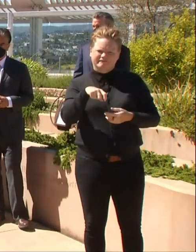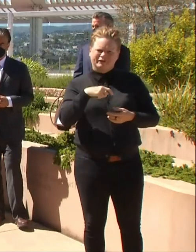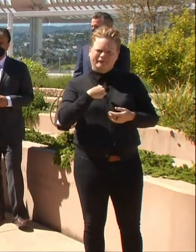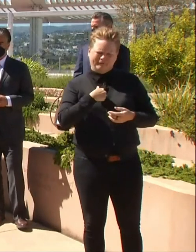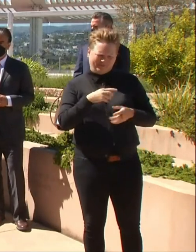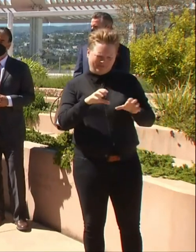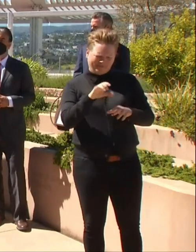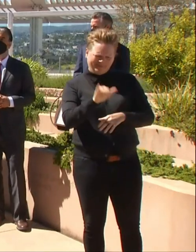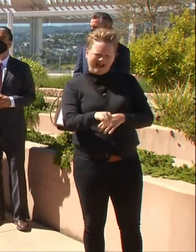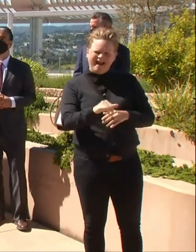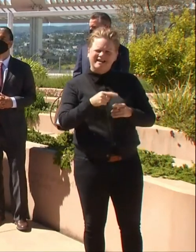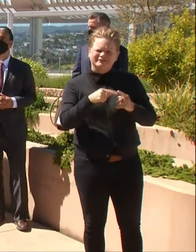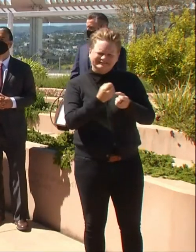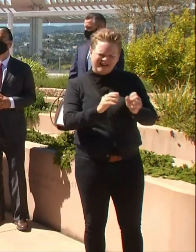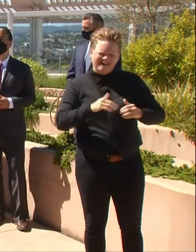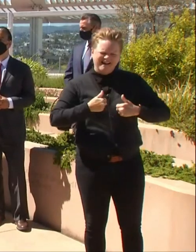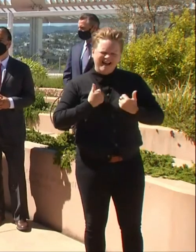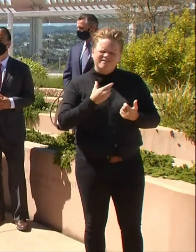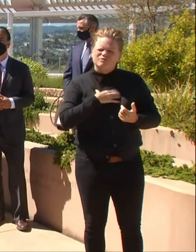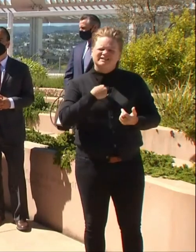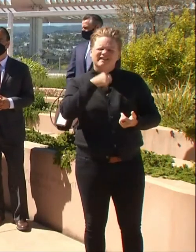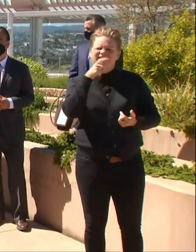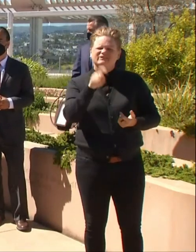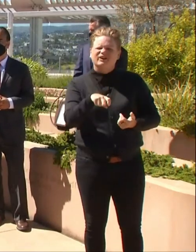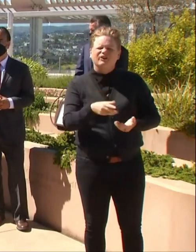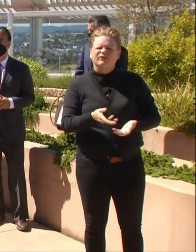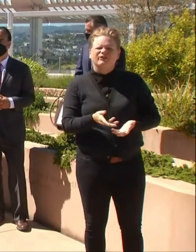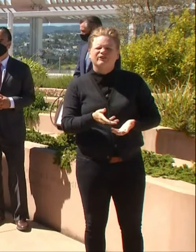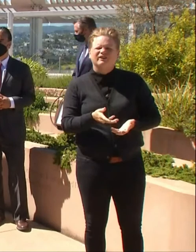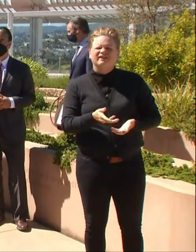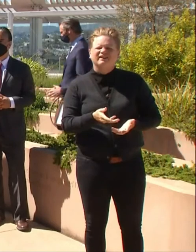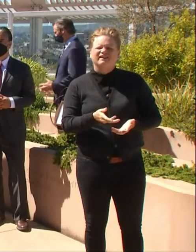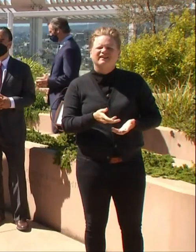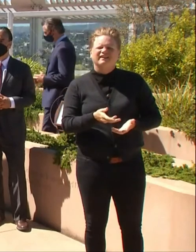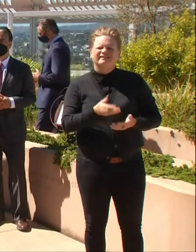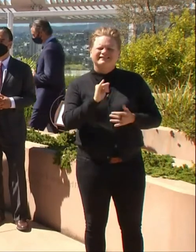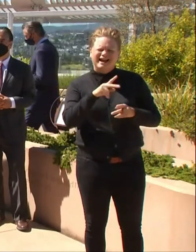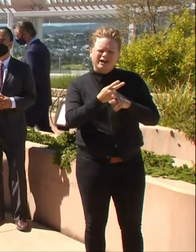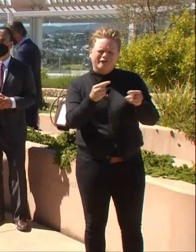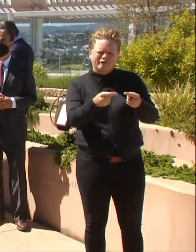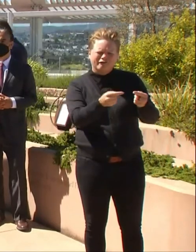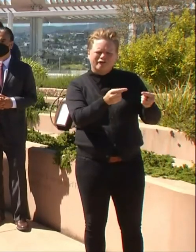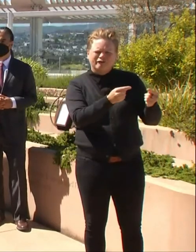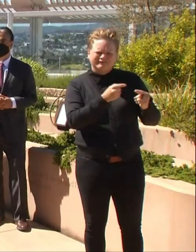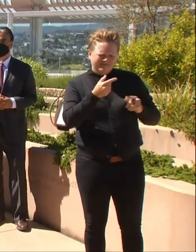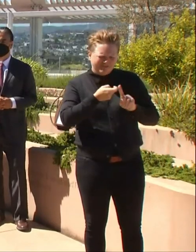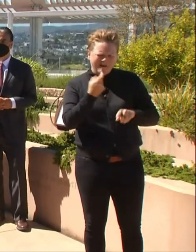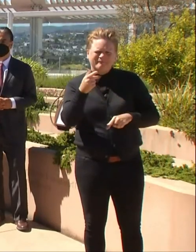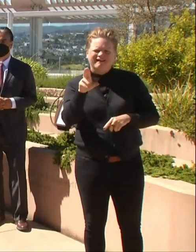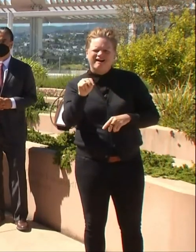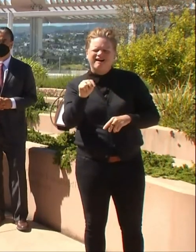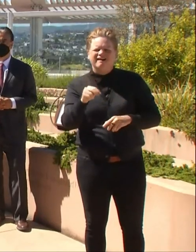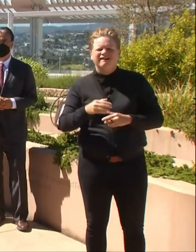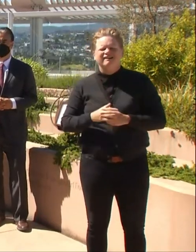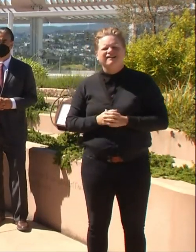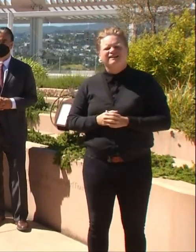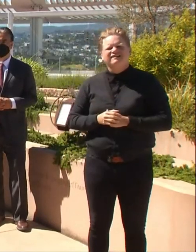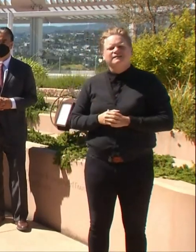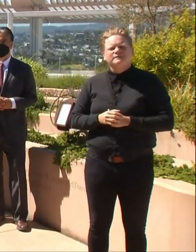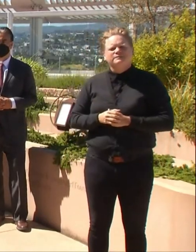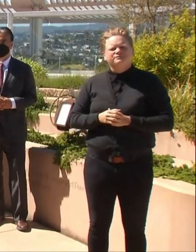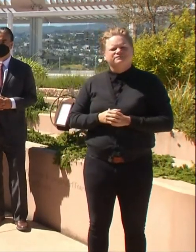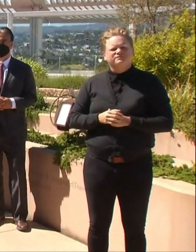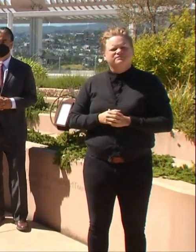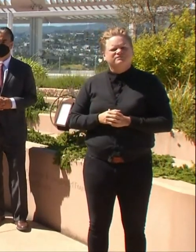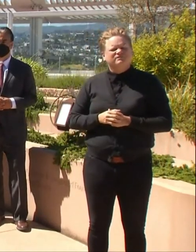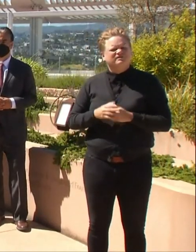to talk a little bit about the effects and the impacts of gun violence on the families and the people who show